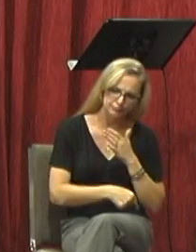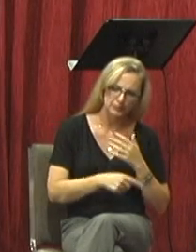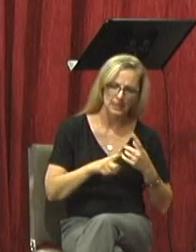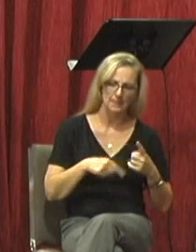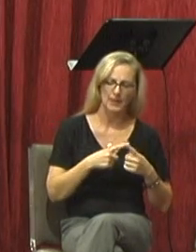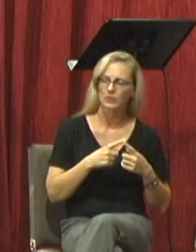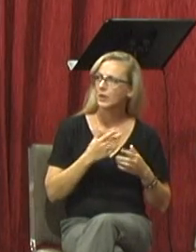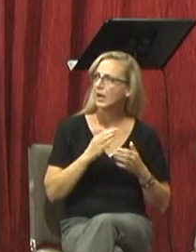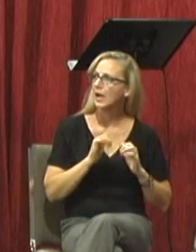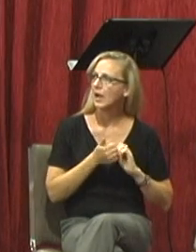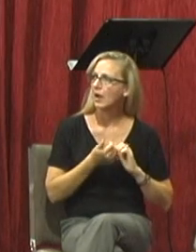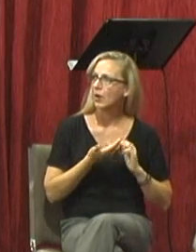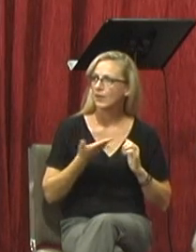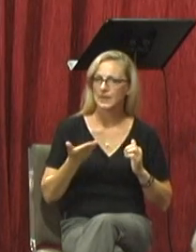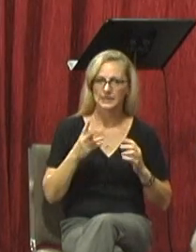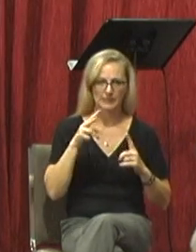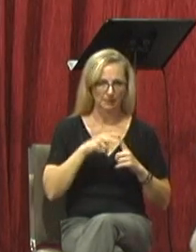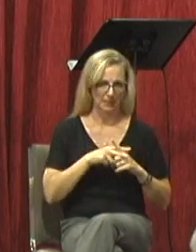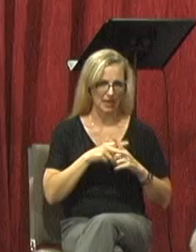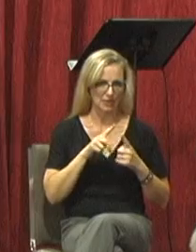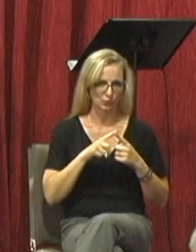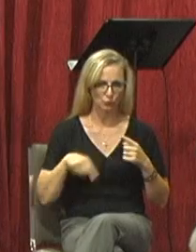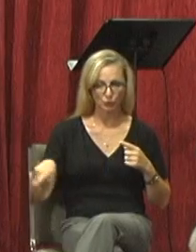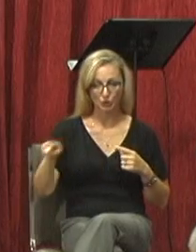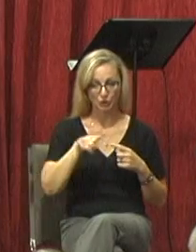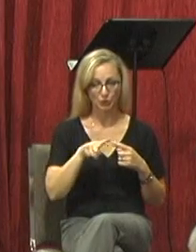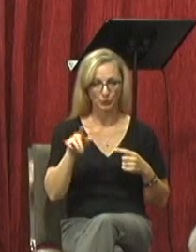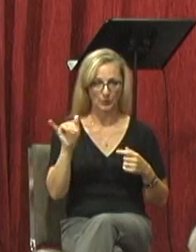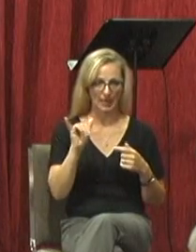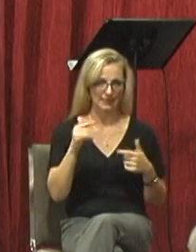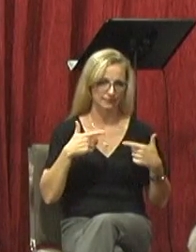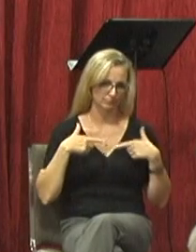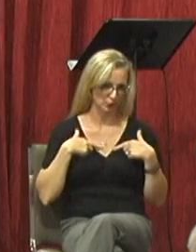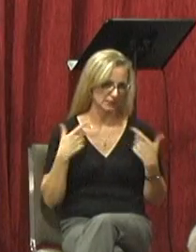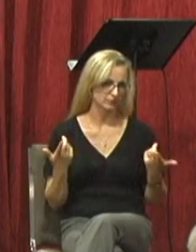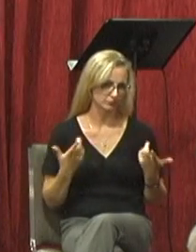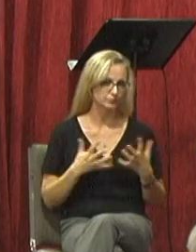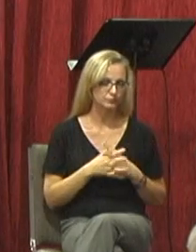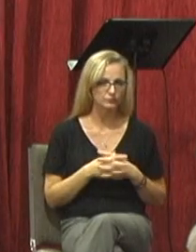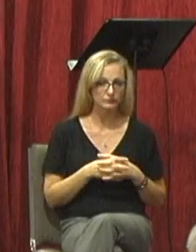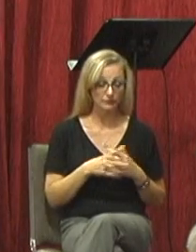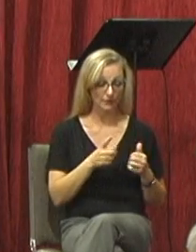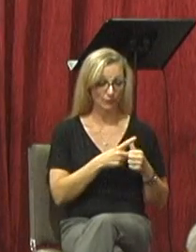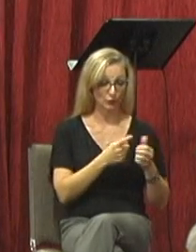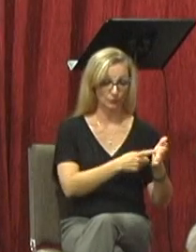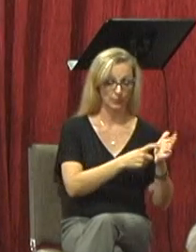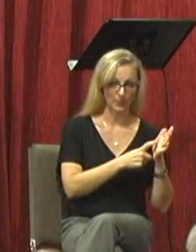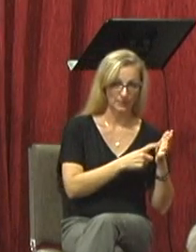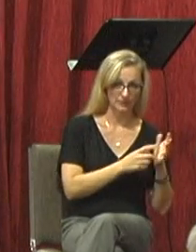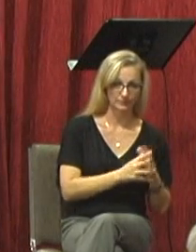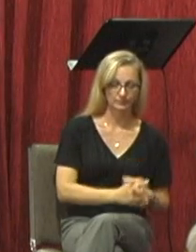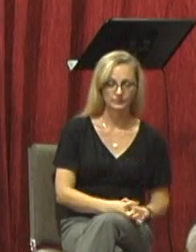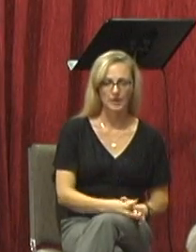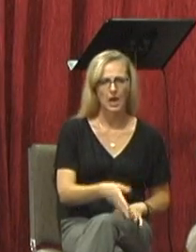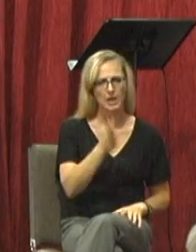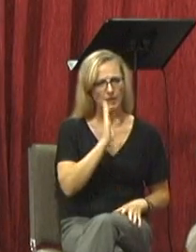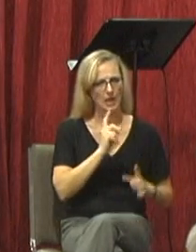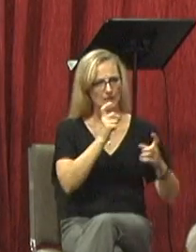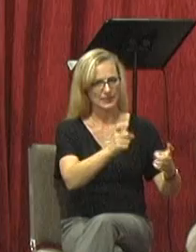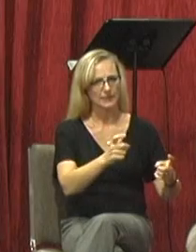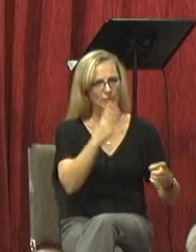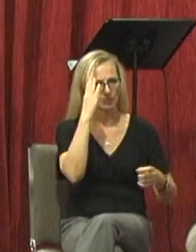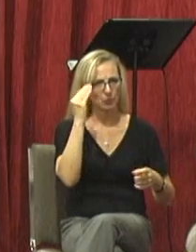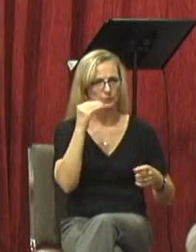things apply to you as a Kohen. So first, we're going to talk about requirements. God gave Moses